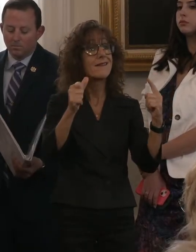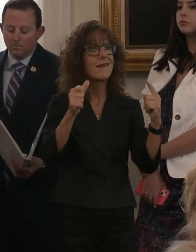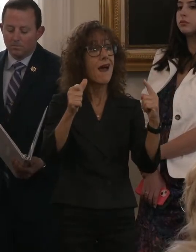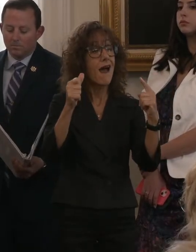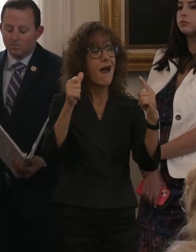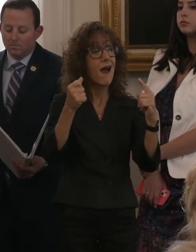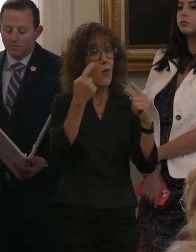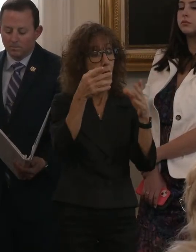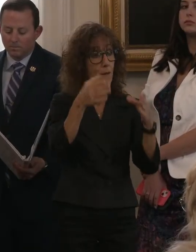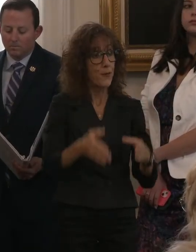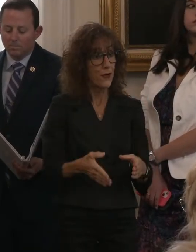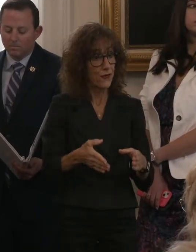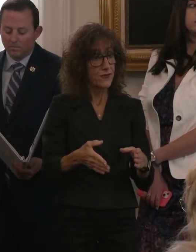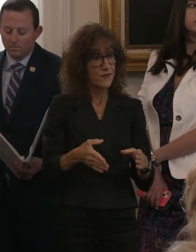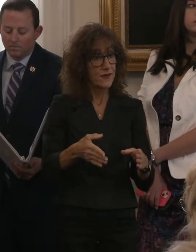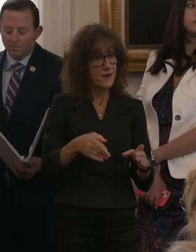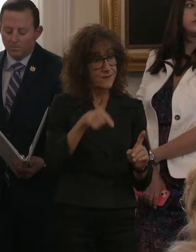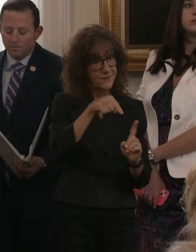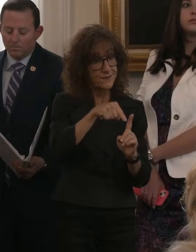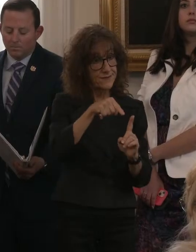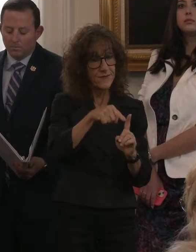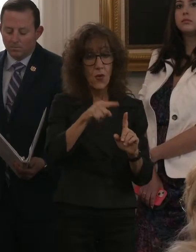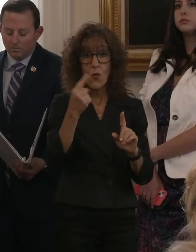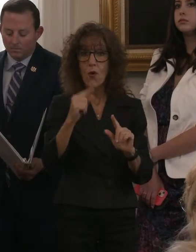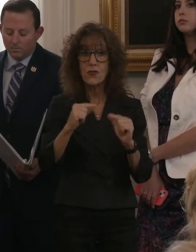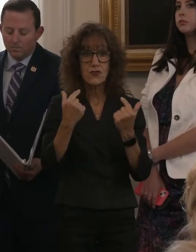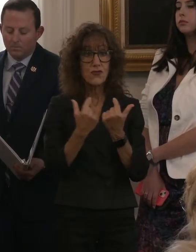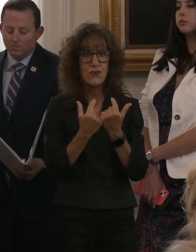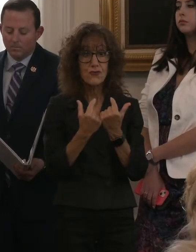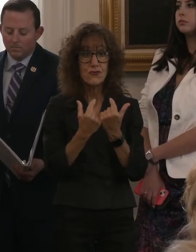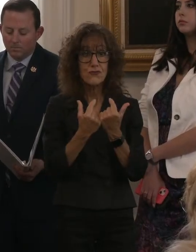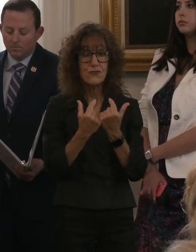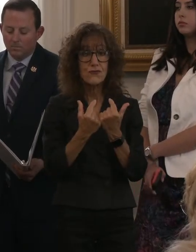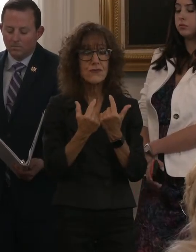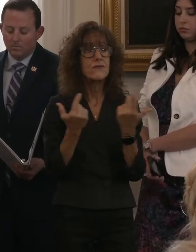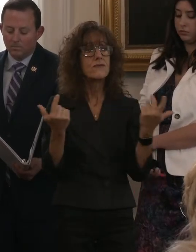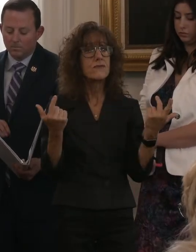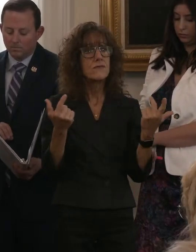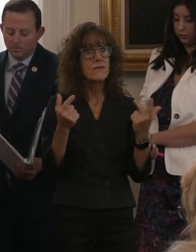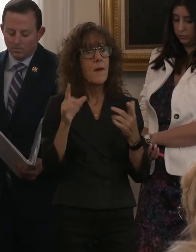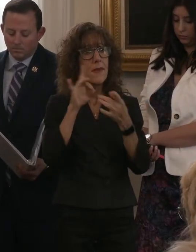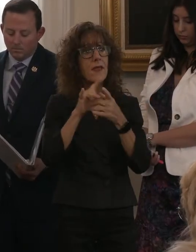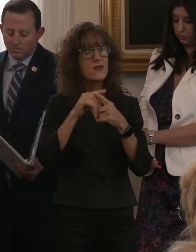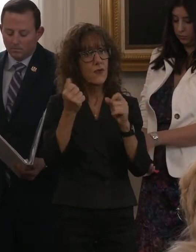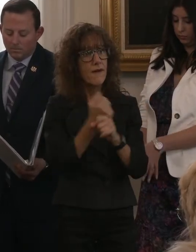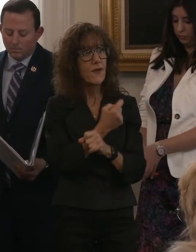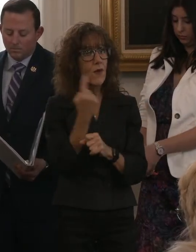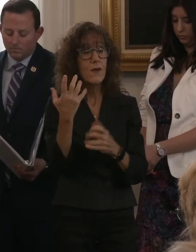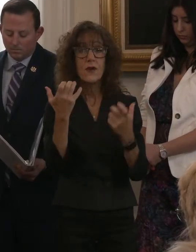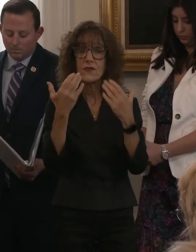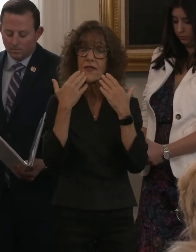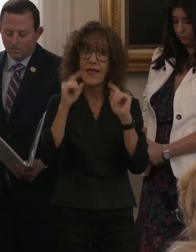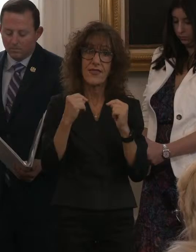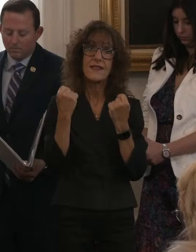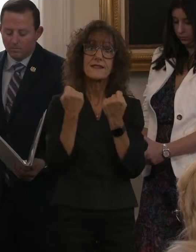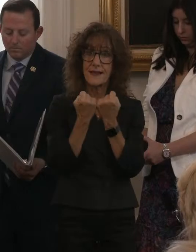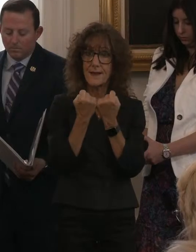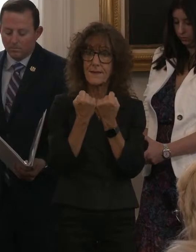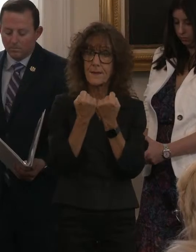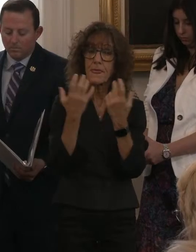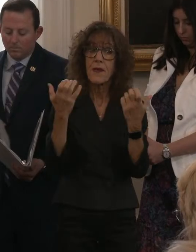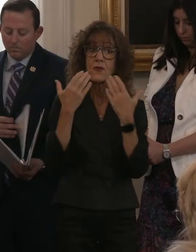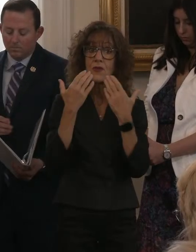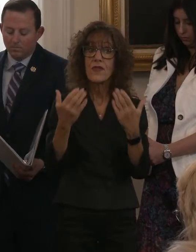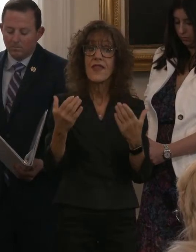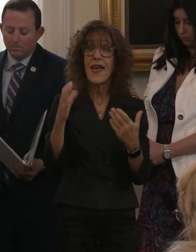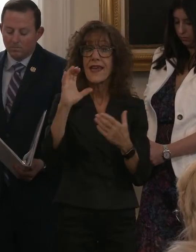person or one group. It belongs to everyone. And I want to thank our team. I want to thank